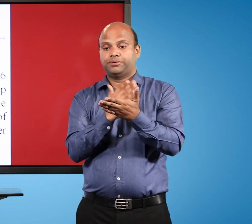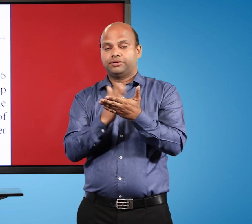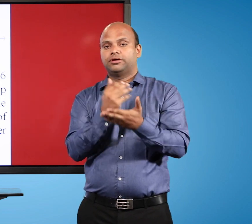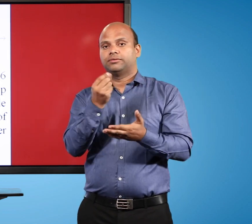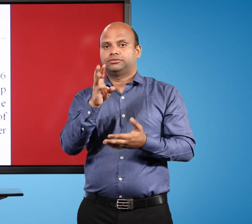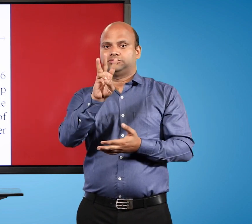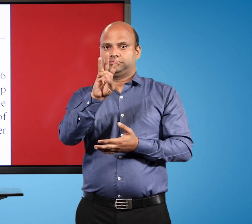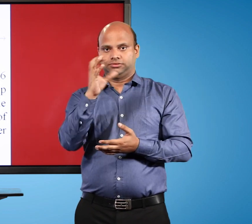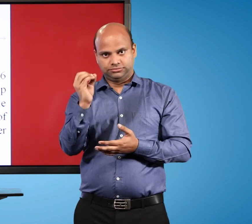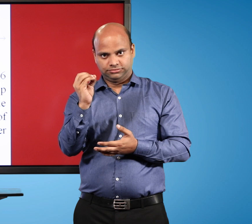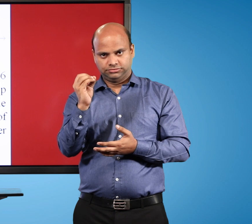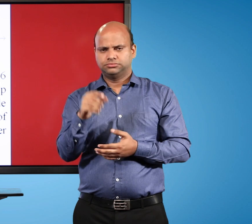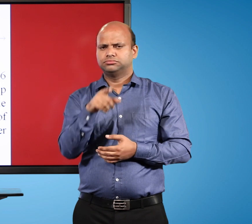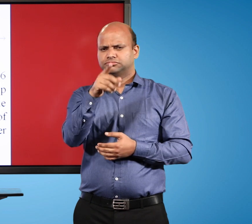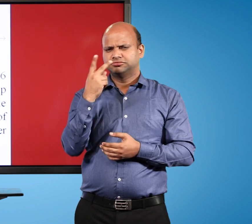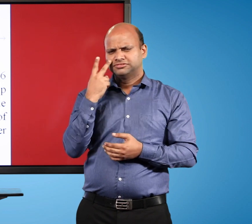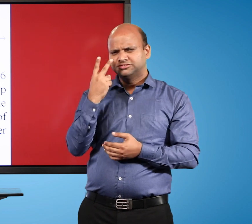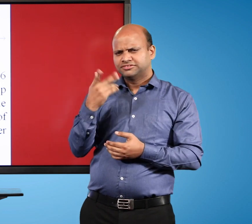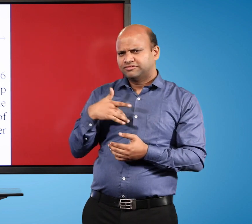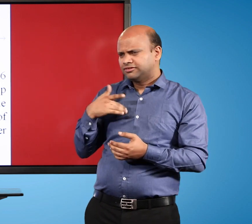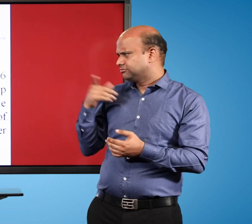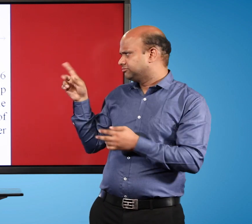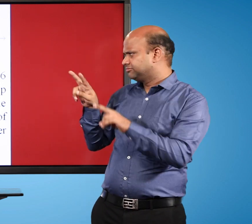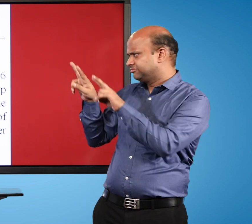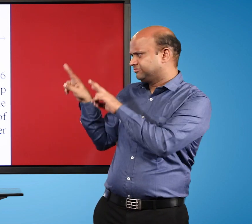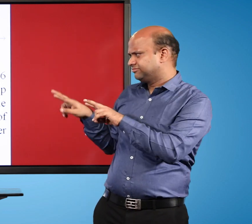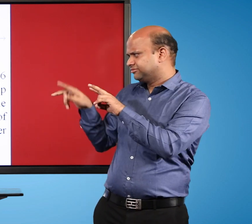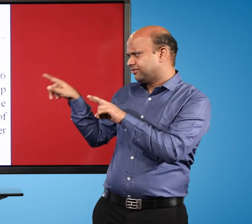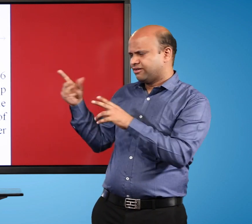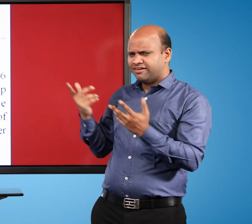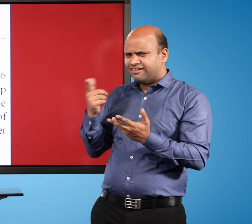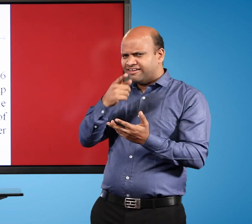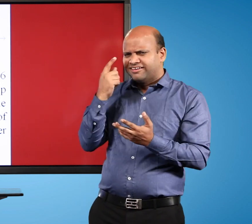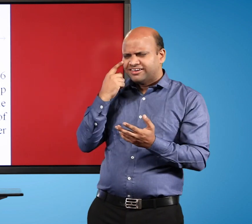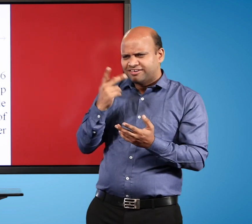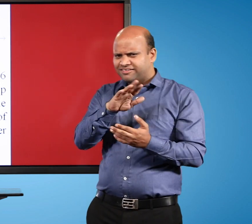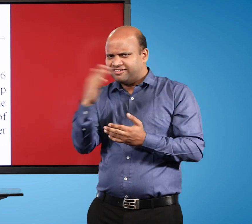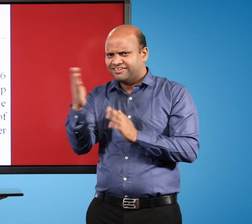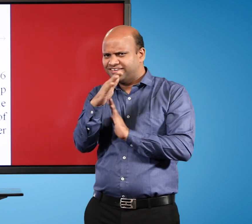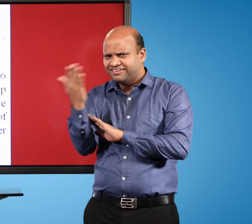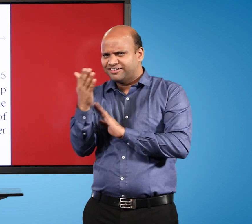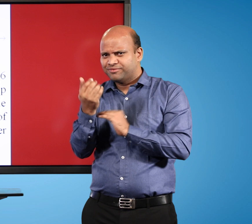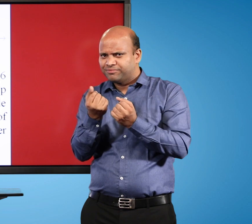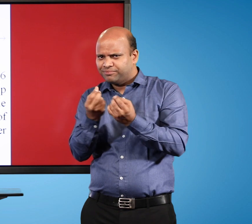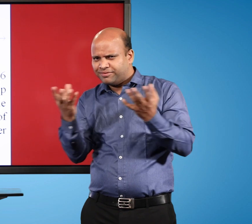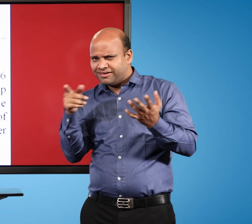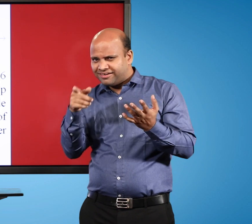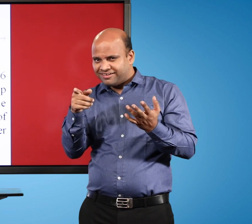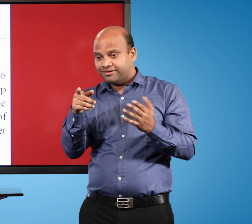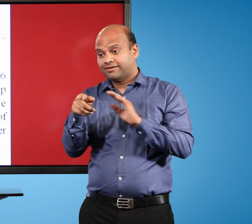Page 30. These observations help us to say that out of any two whole